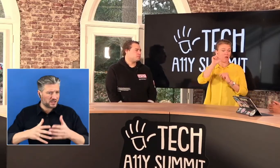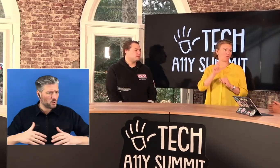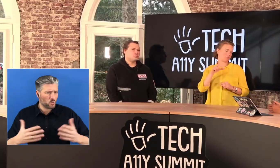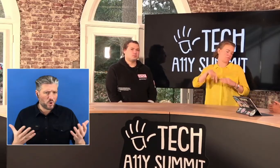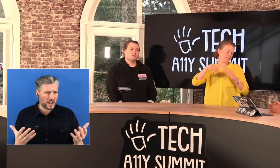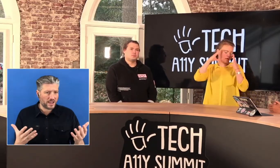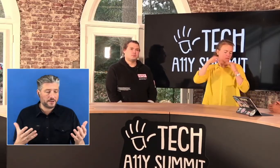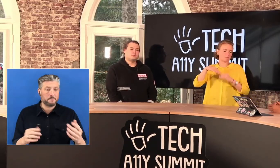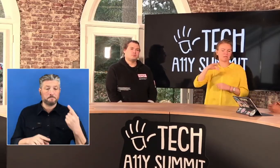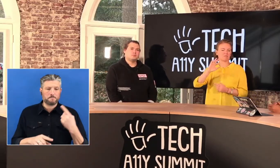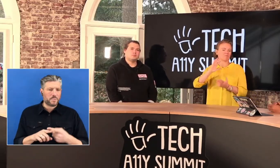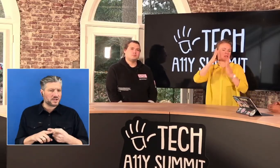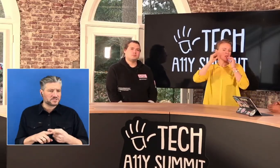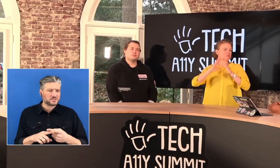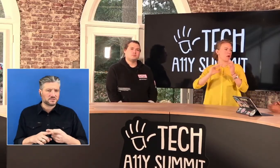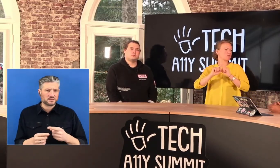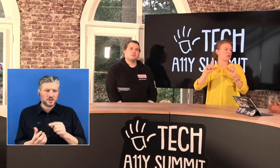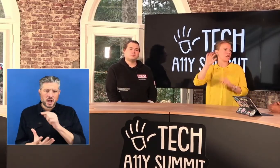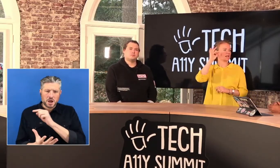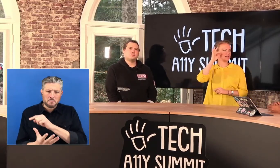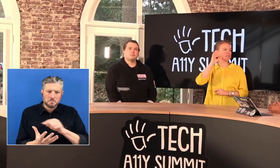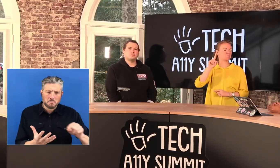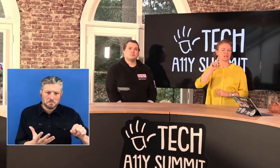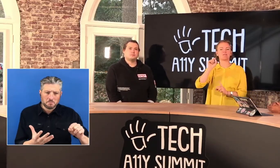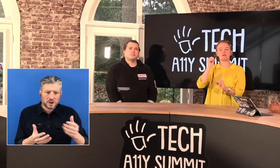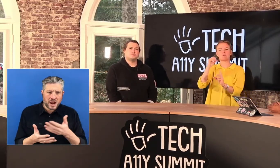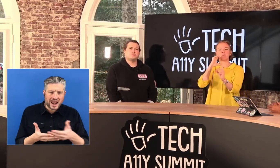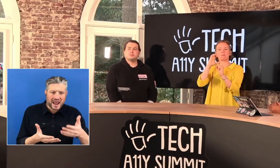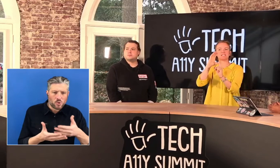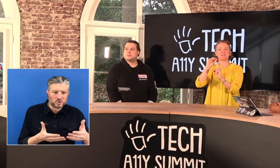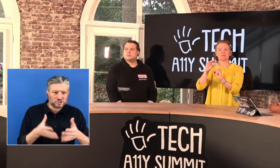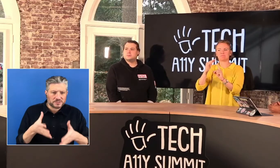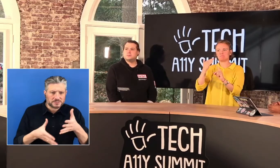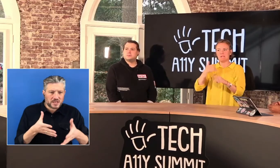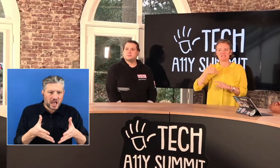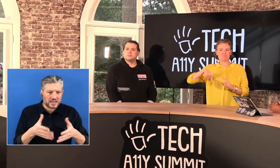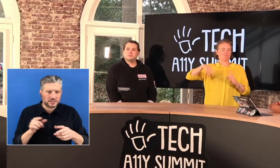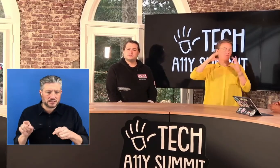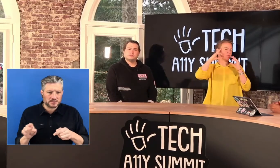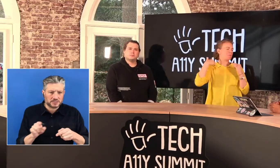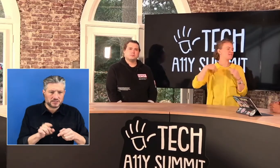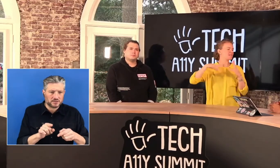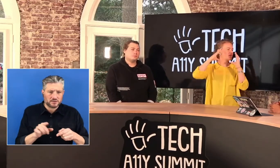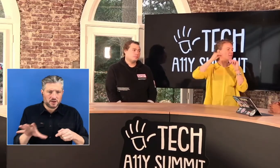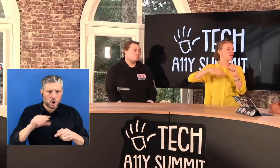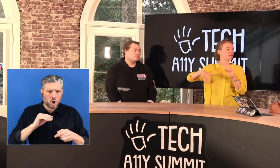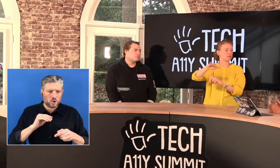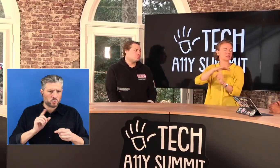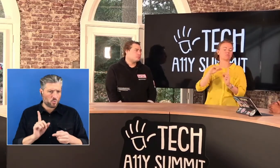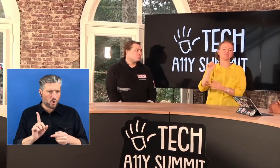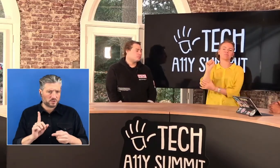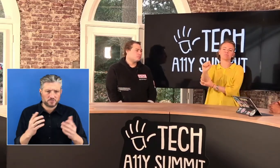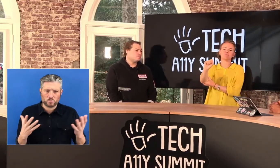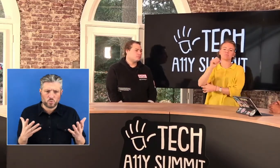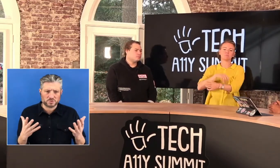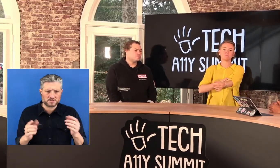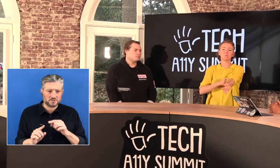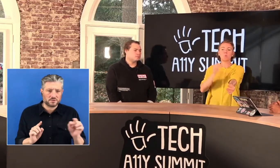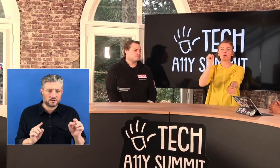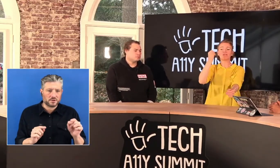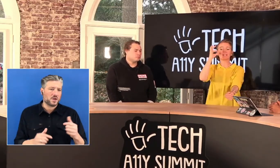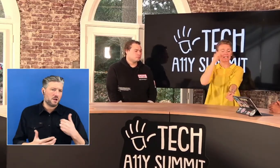I would advise, if you are a Dutch person living in the Netherlands, to learn Dutch Sign Language, so you can communicate with deaf people living in the